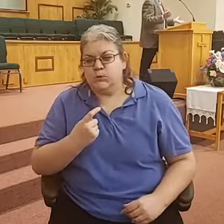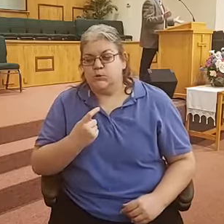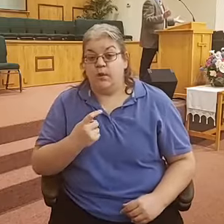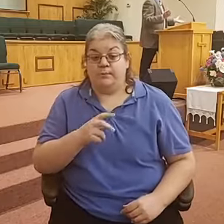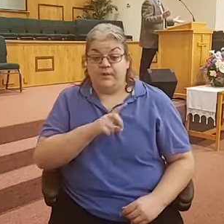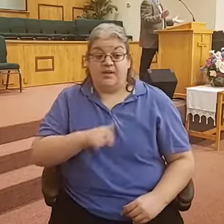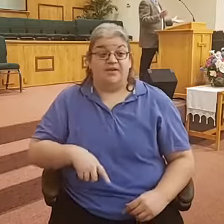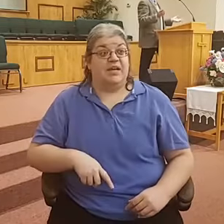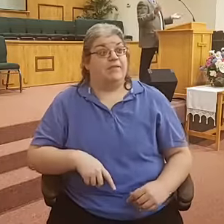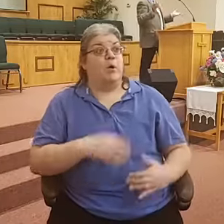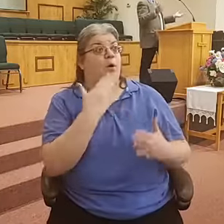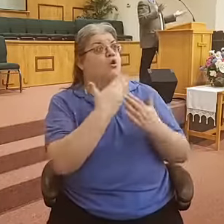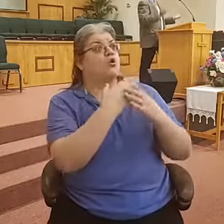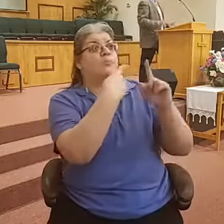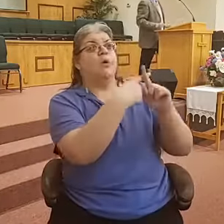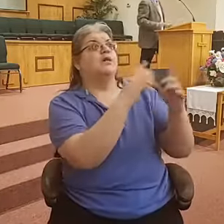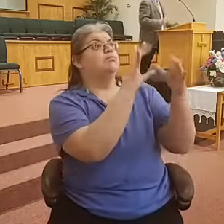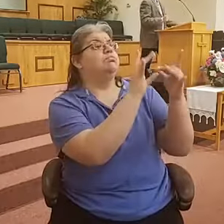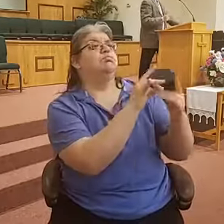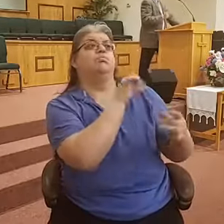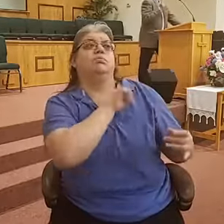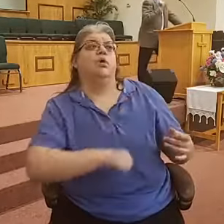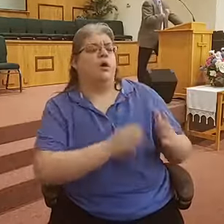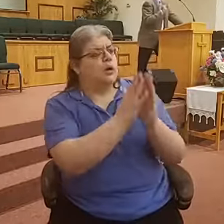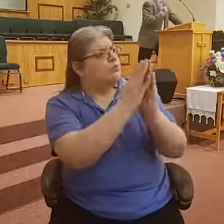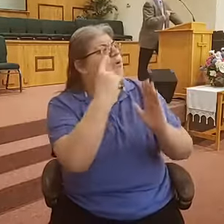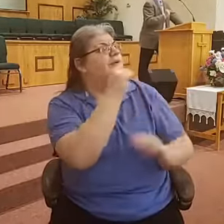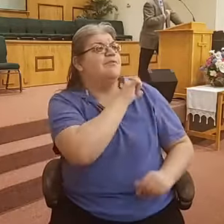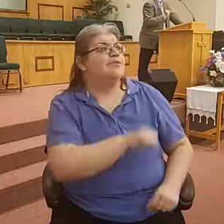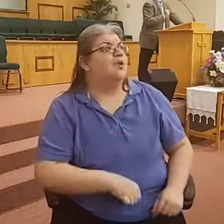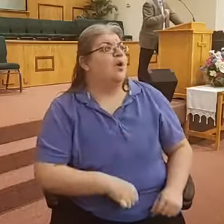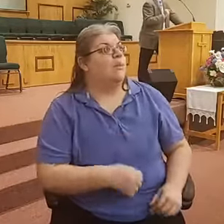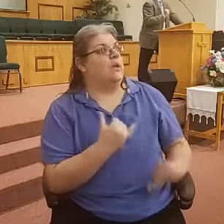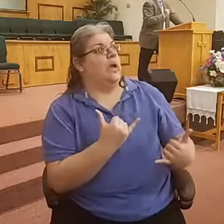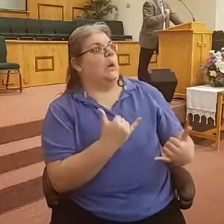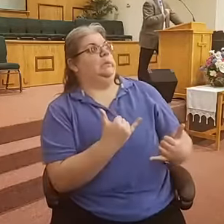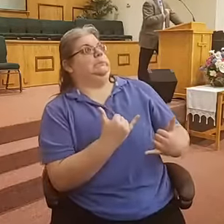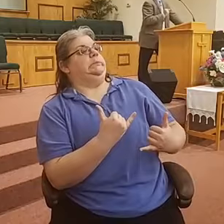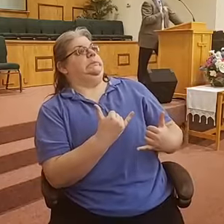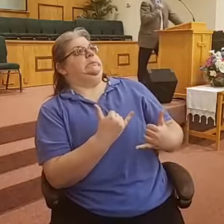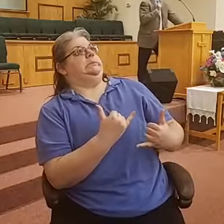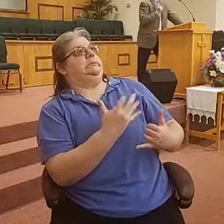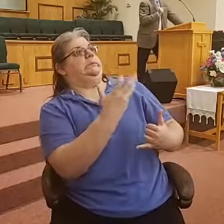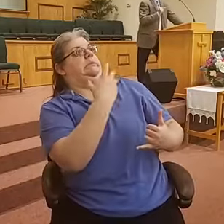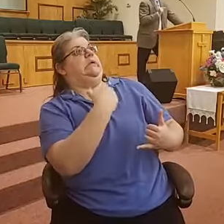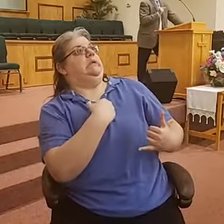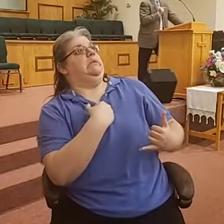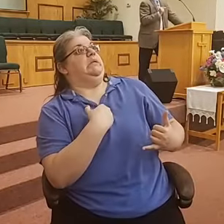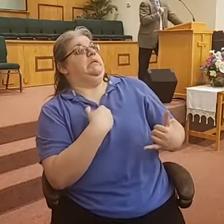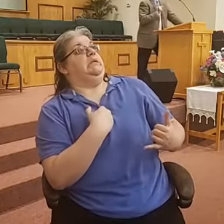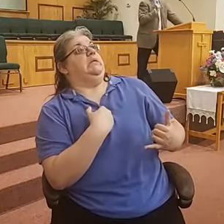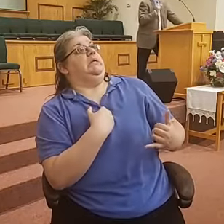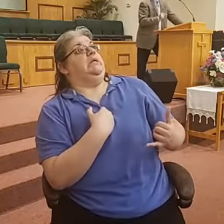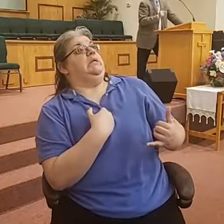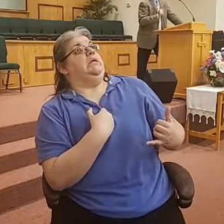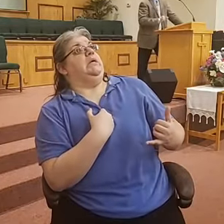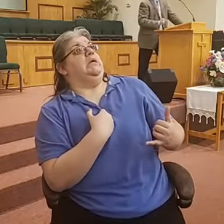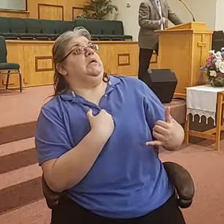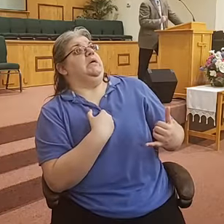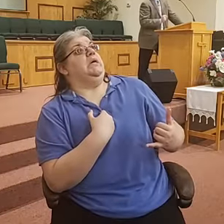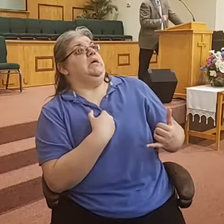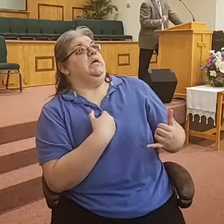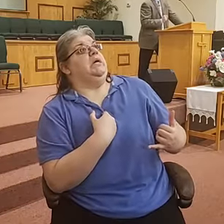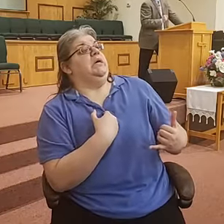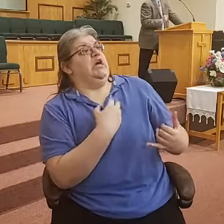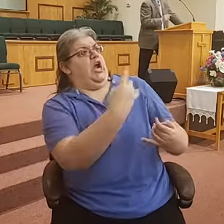good to say about Saul, and he prayed for Saul, but now he is so hateful